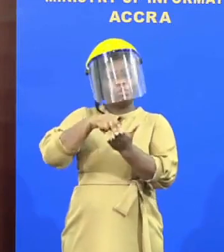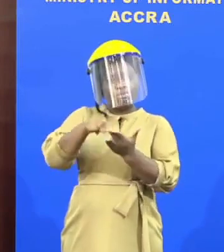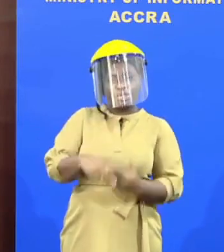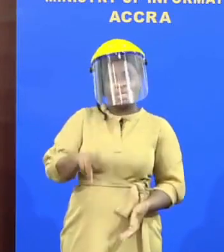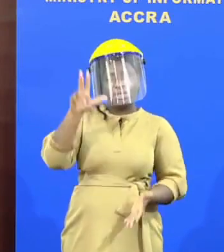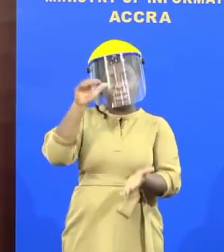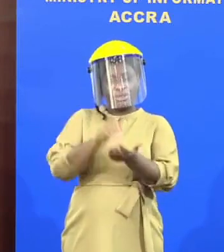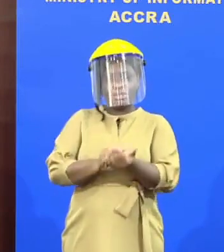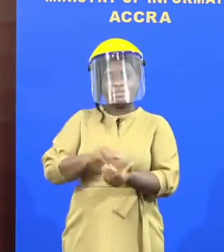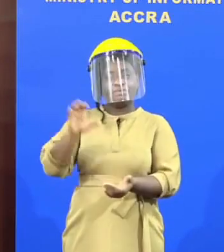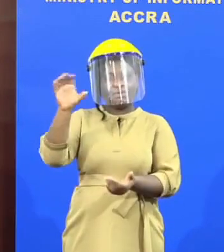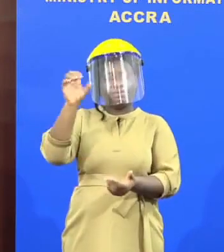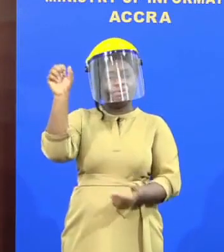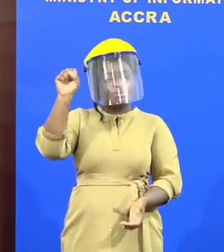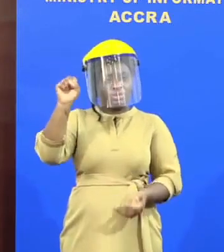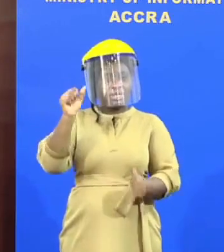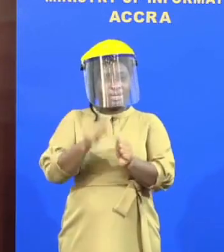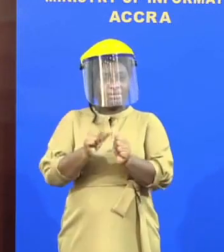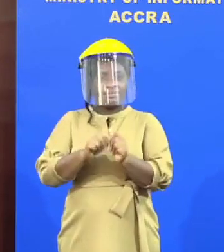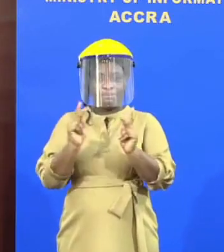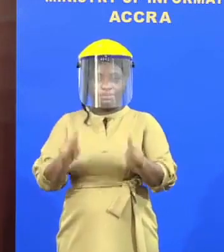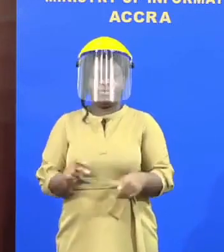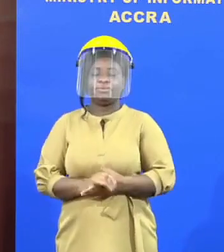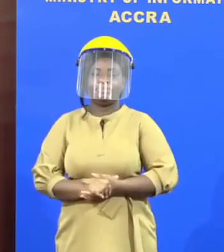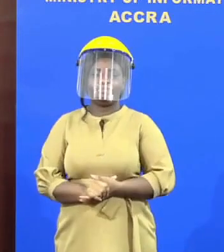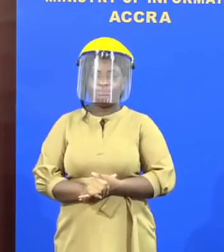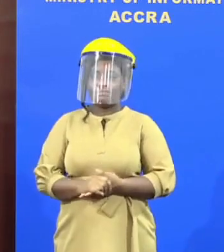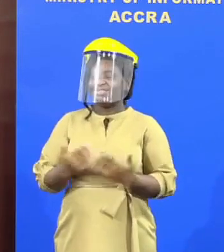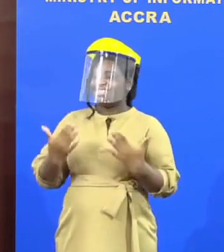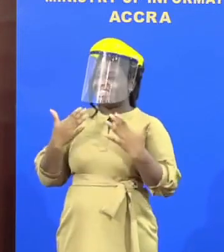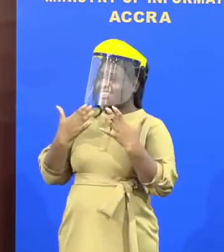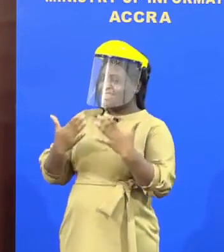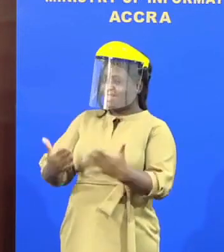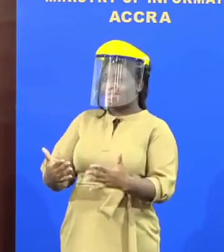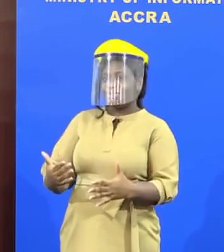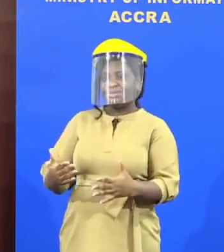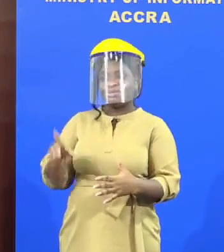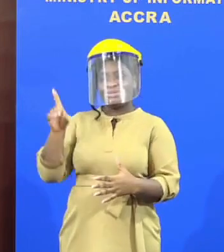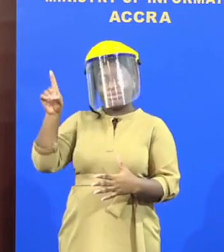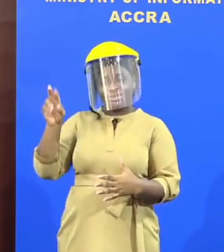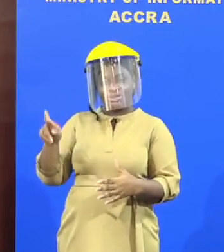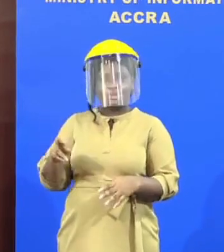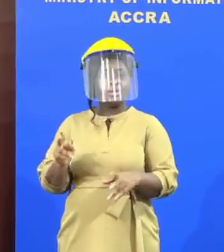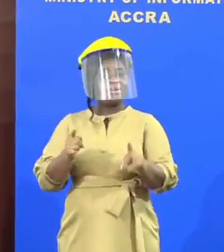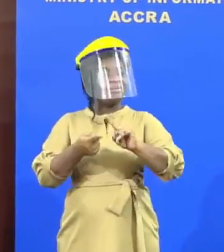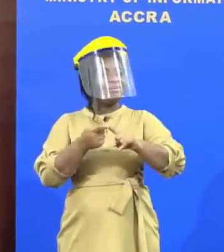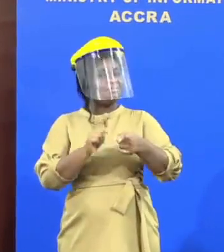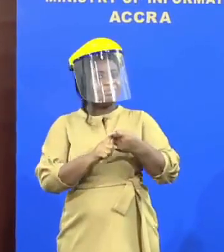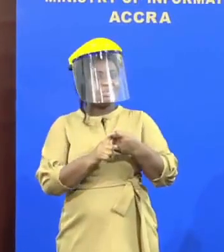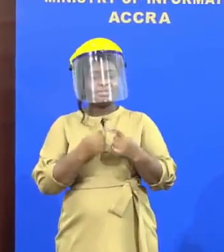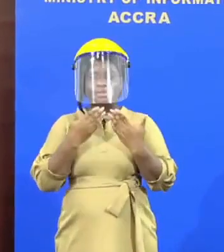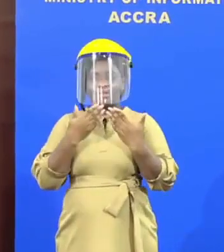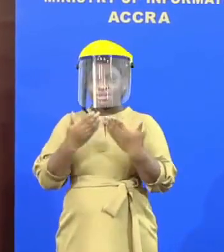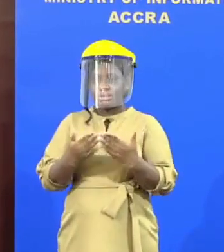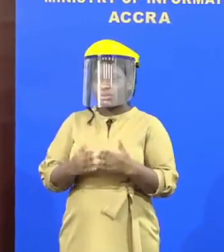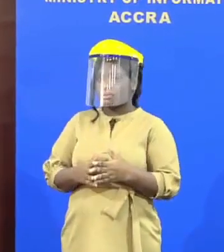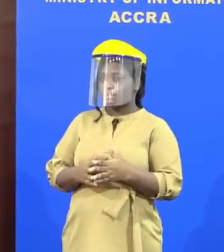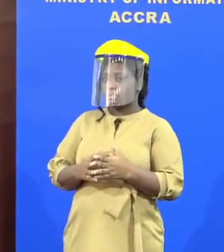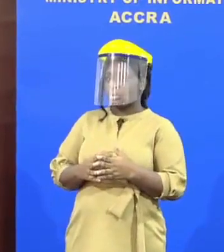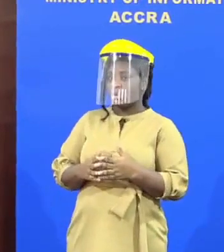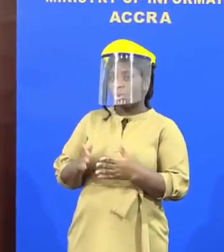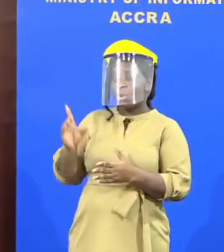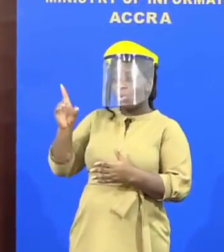passenger. Tinkoma eho eno no. Doc, we want to thank you for that update. Colleagues, thank you. We will